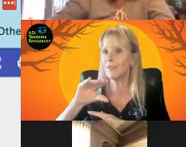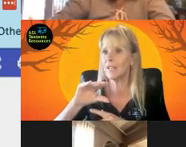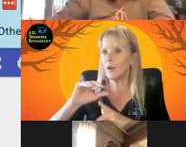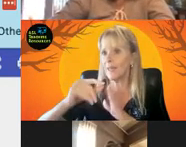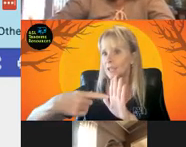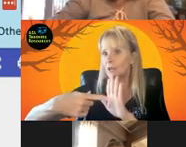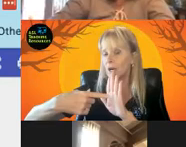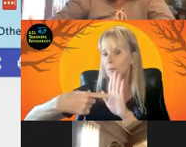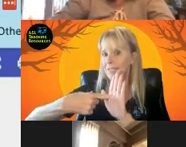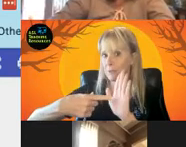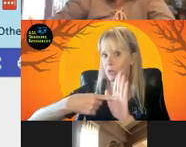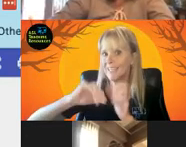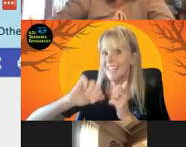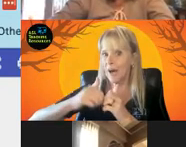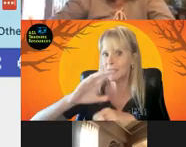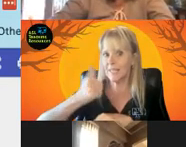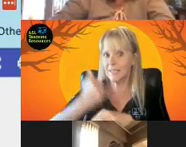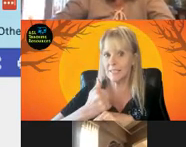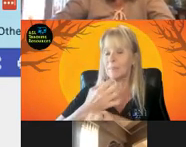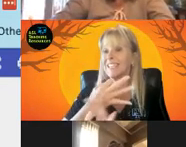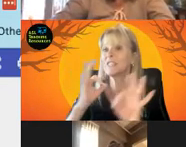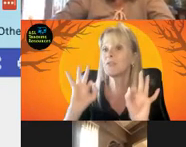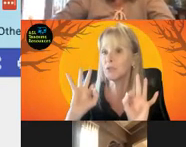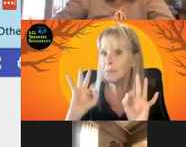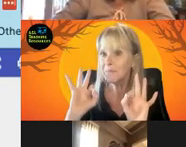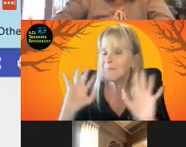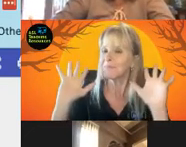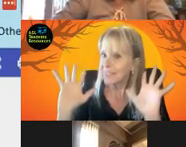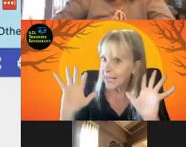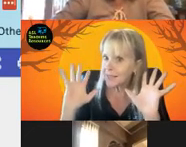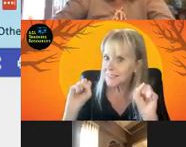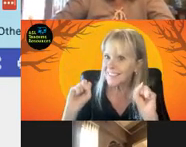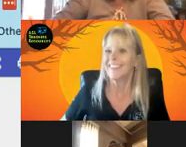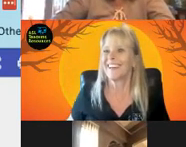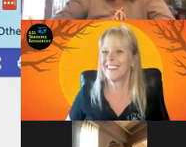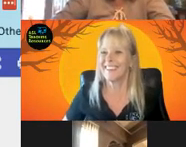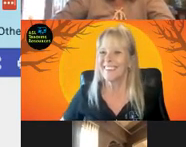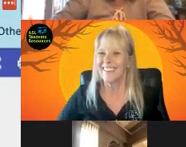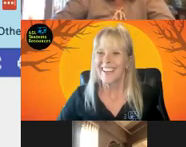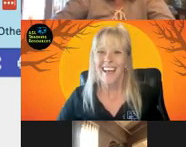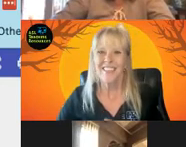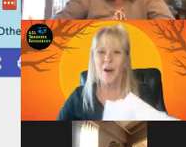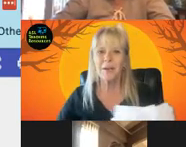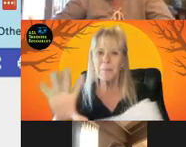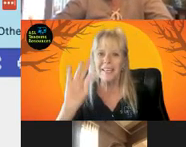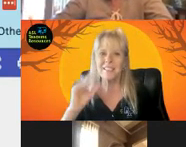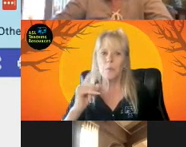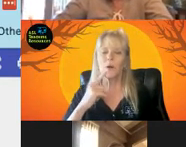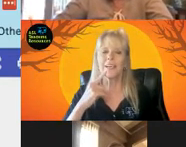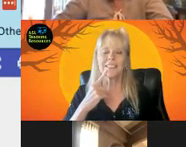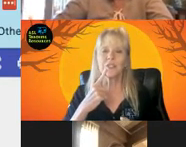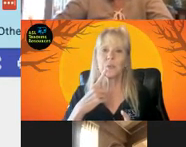have a video that demonstrates how to set this up. It is free. Yes. So I'm going to